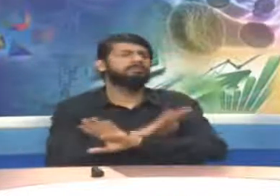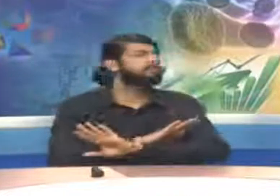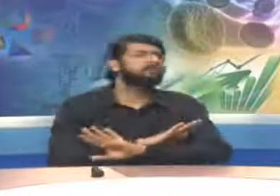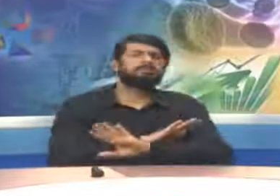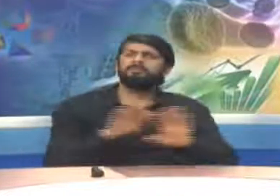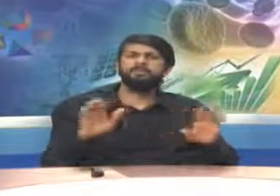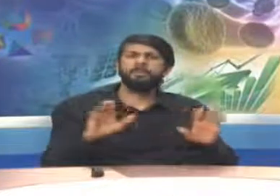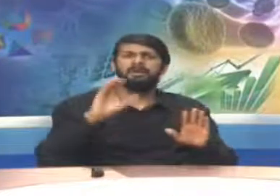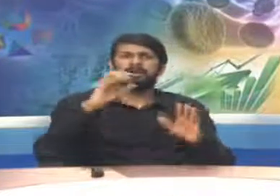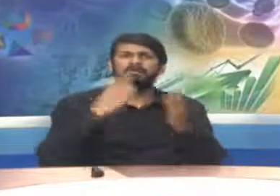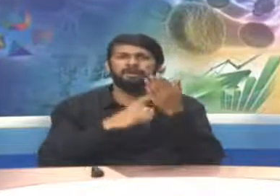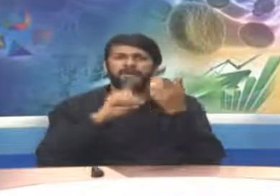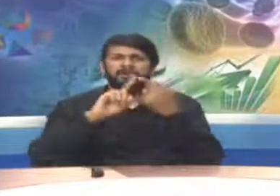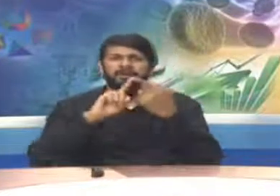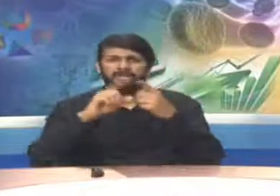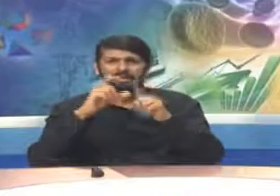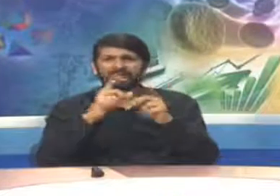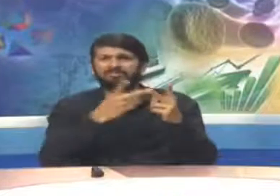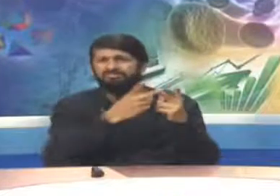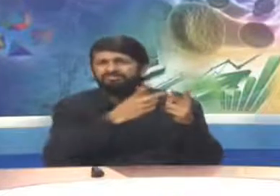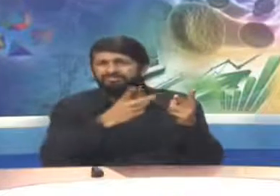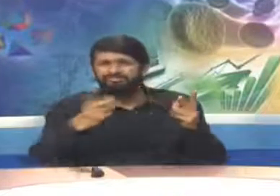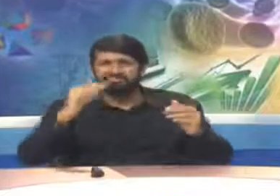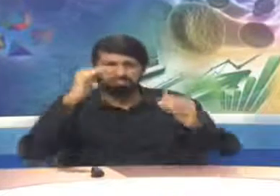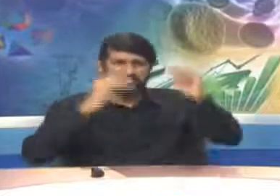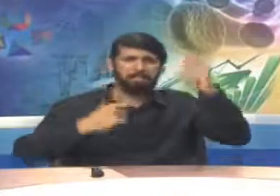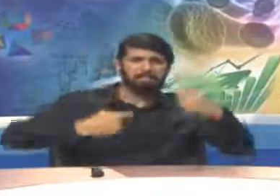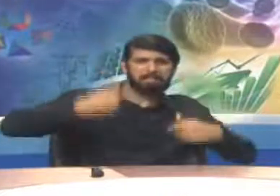class, sex, race or religion.